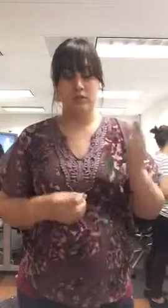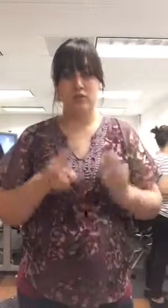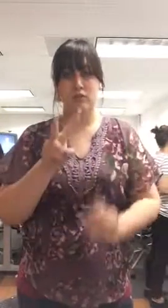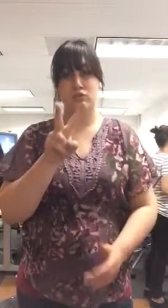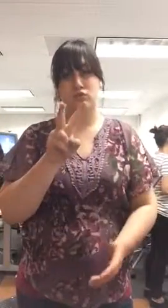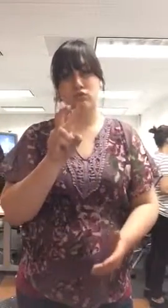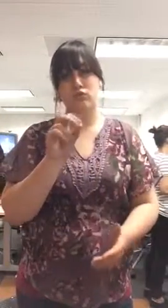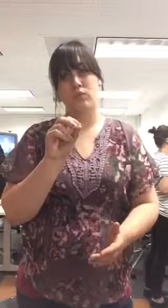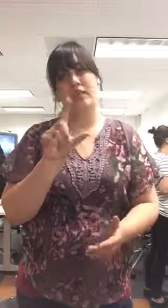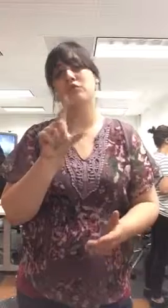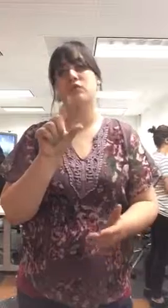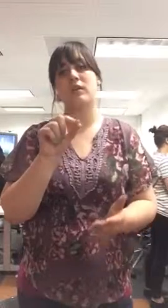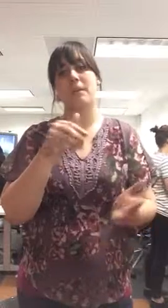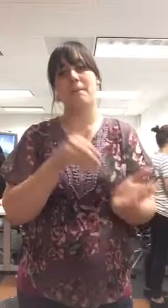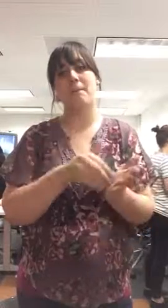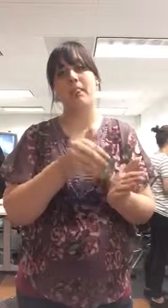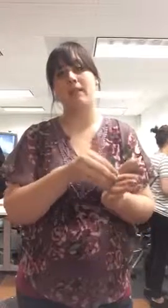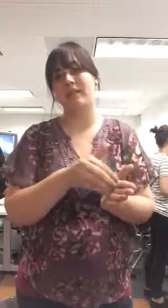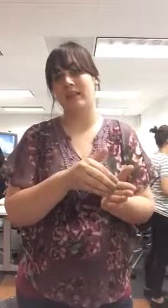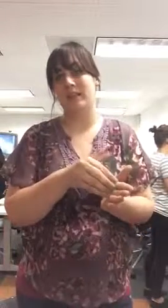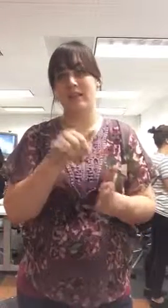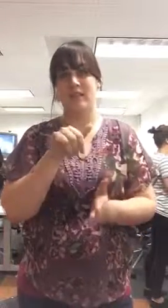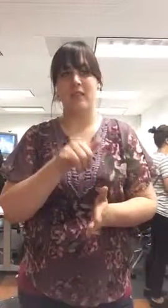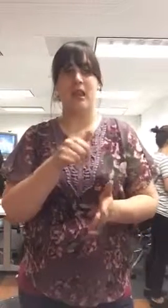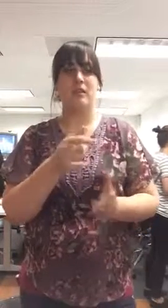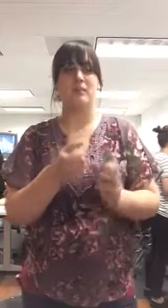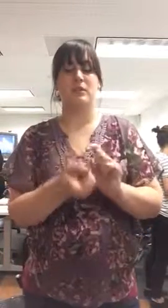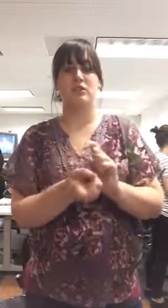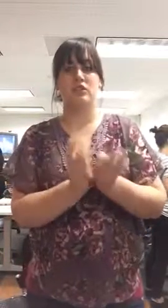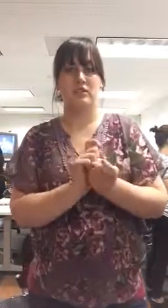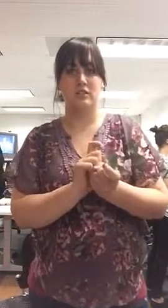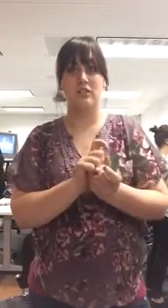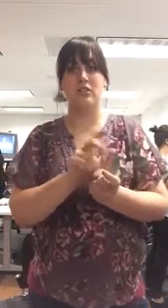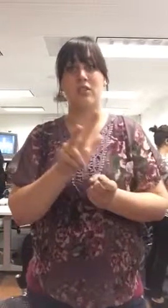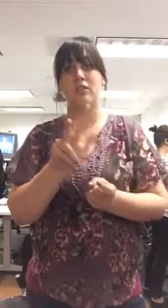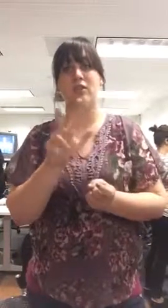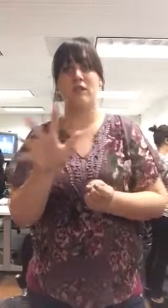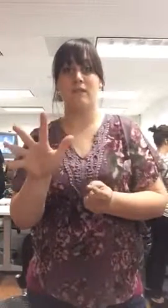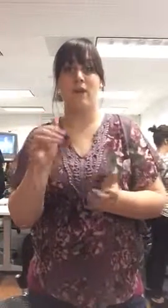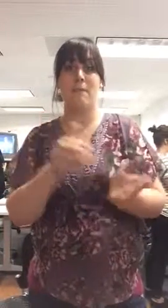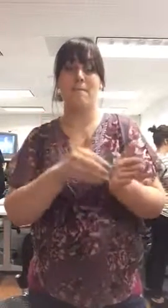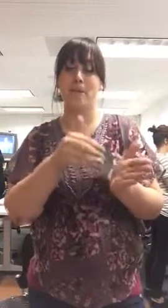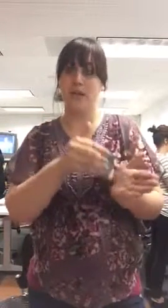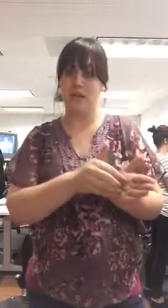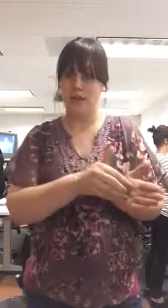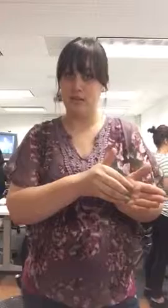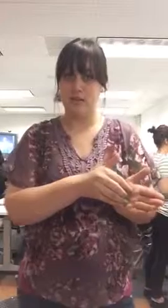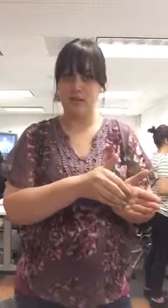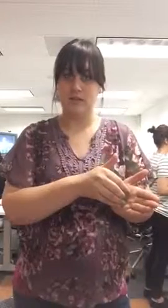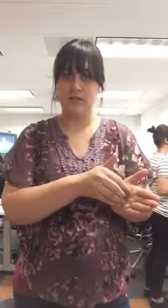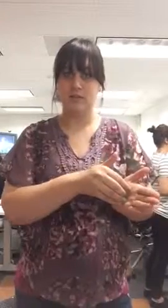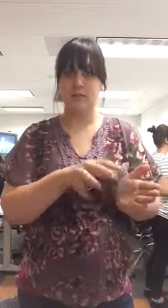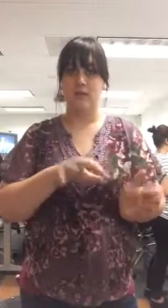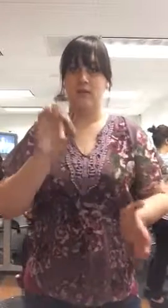million. That has been upwardly revised to around 35 million now, because we found out about 3 years